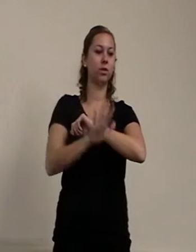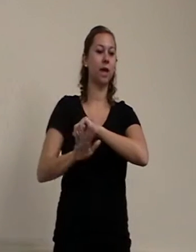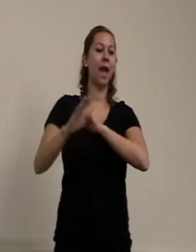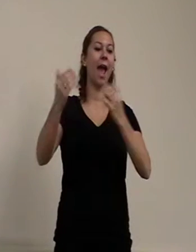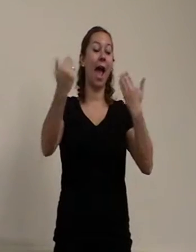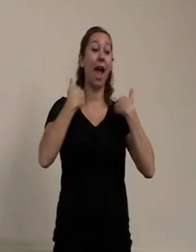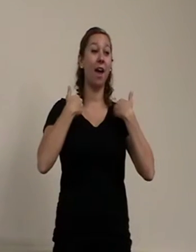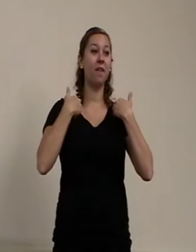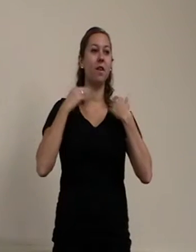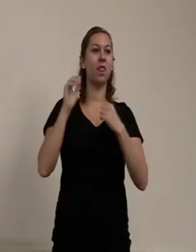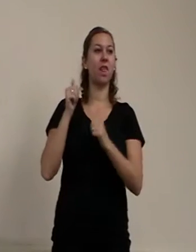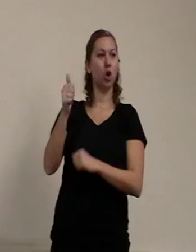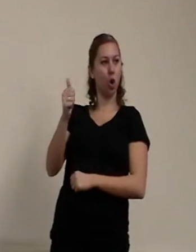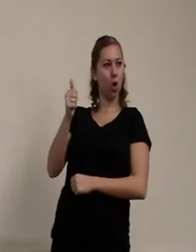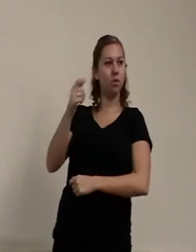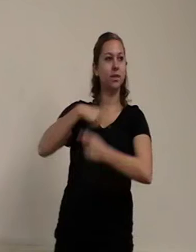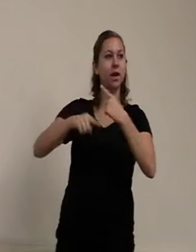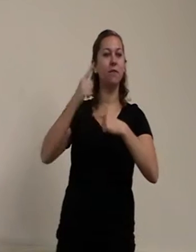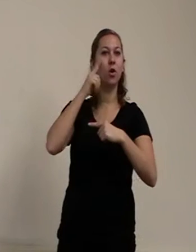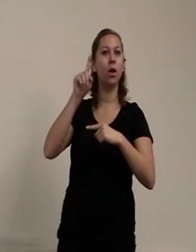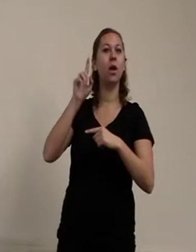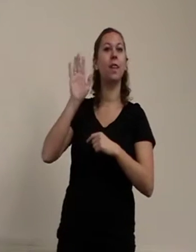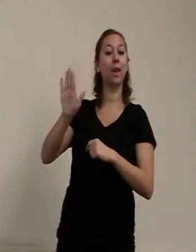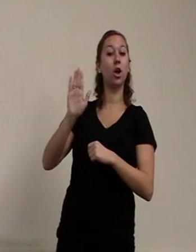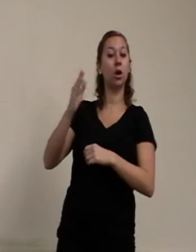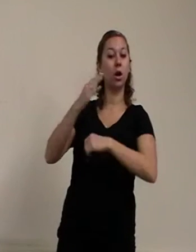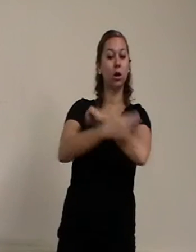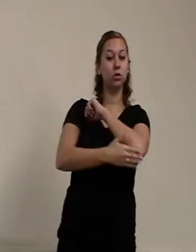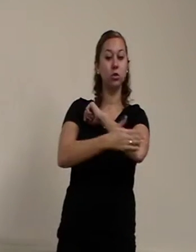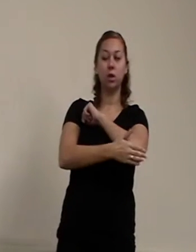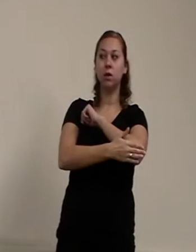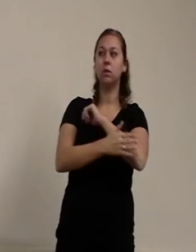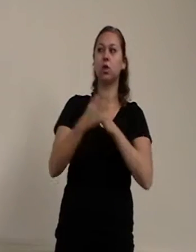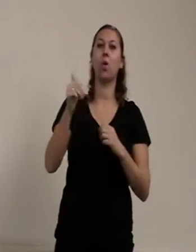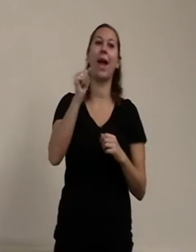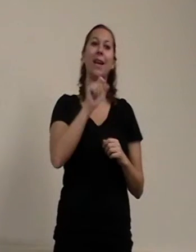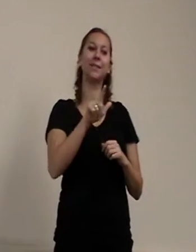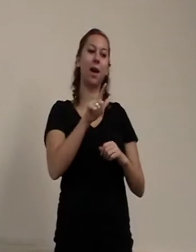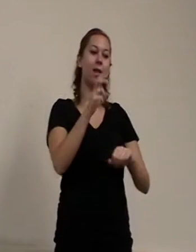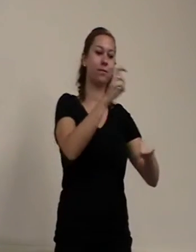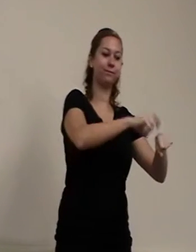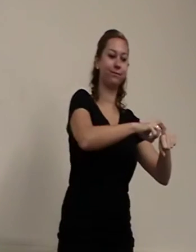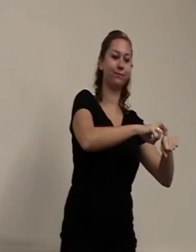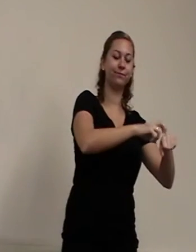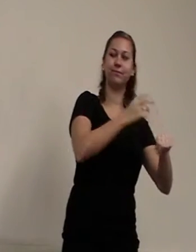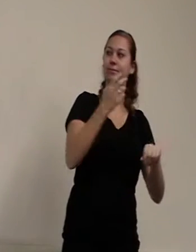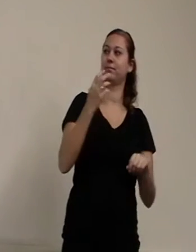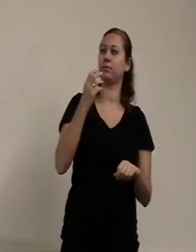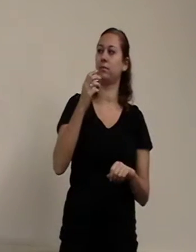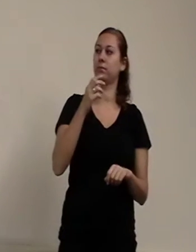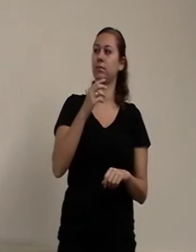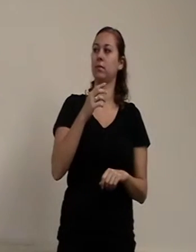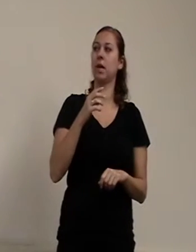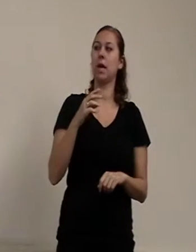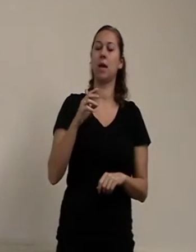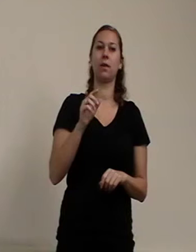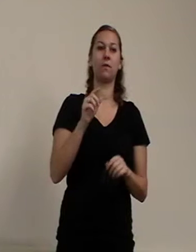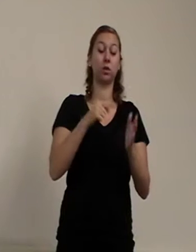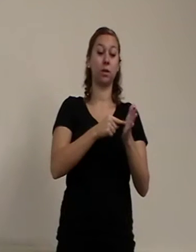our sign in ASL for Ireland is Ireland. Mhm. In Italy, the sign for Ireland is Ireland. In Italian